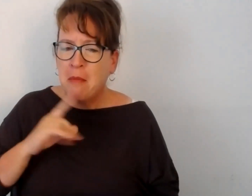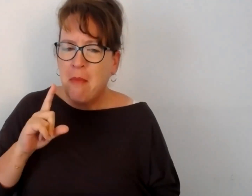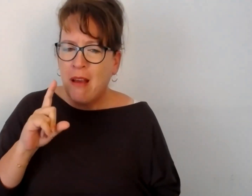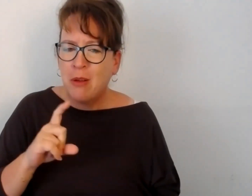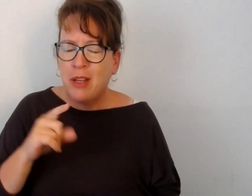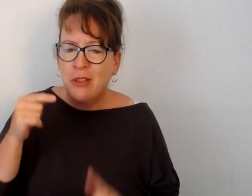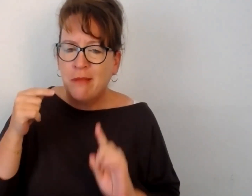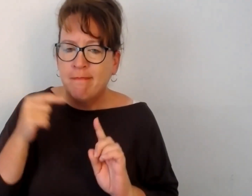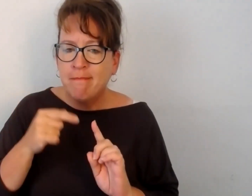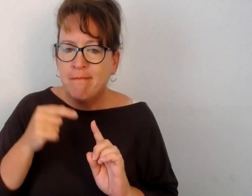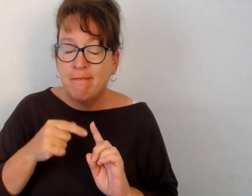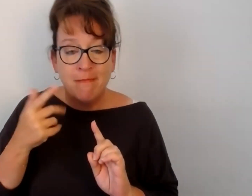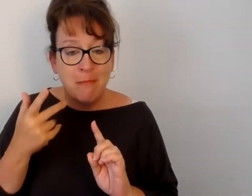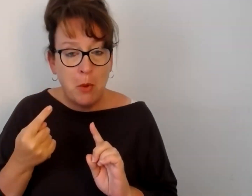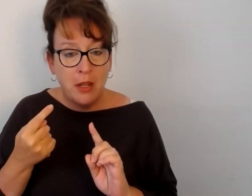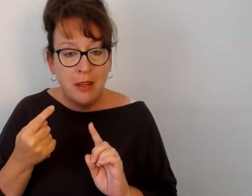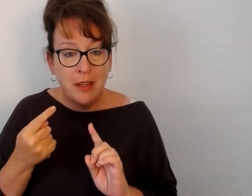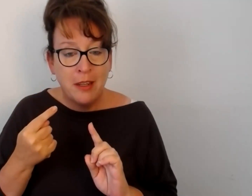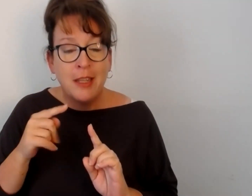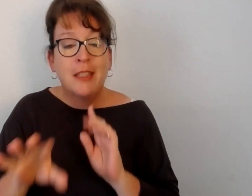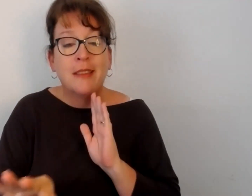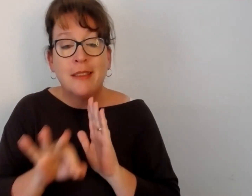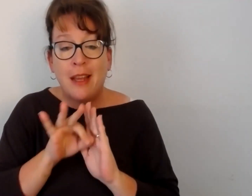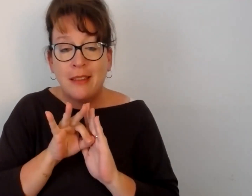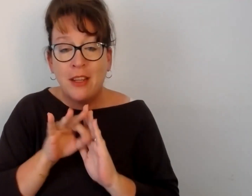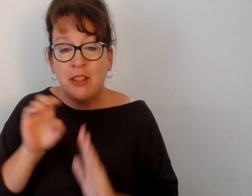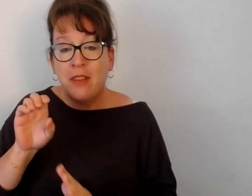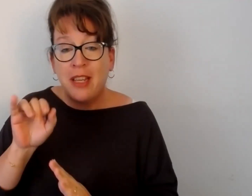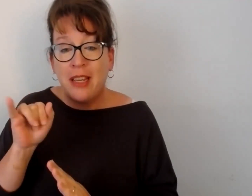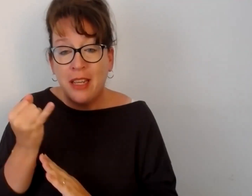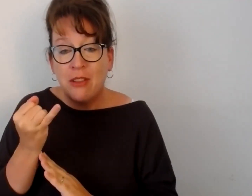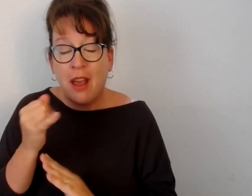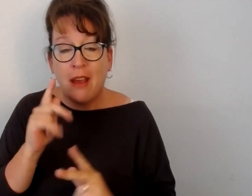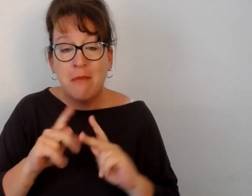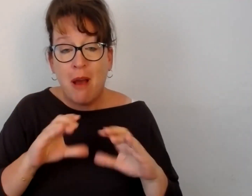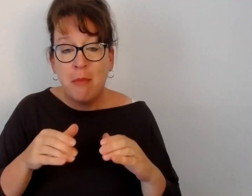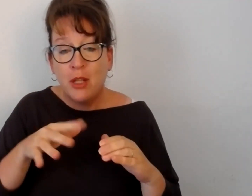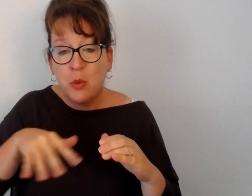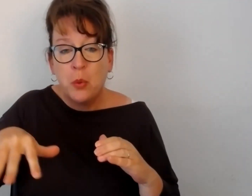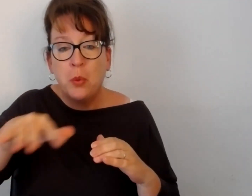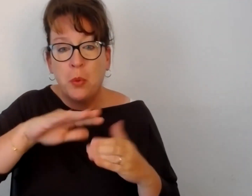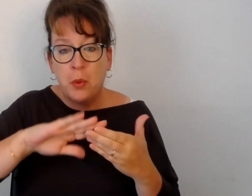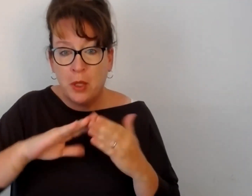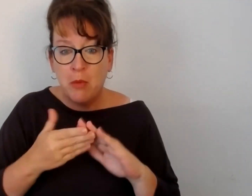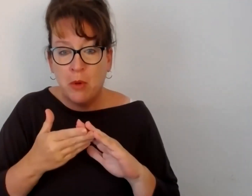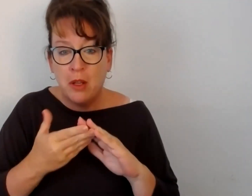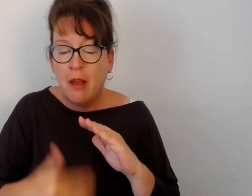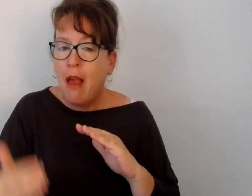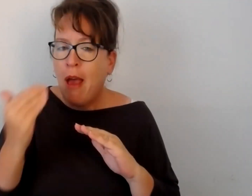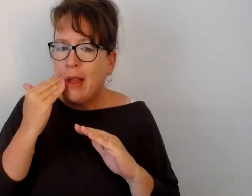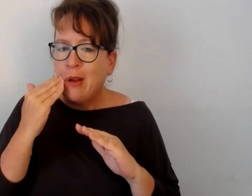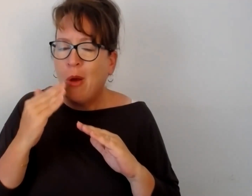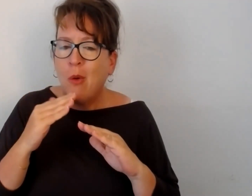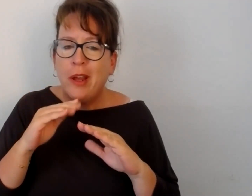to do with designation of EJ populations in the community. I know it's based on the